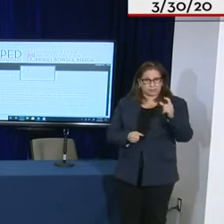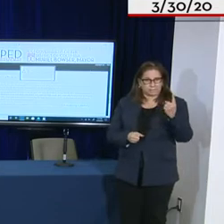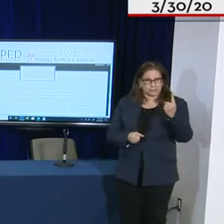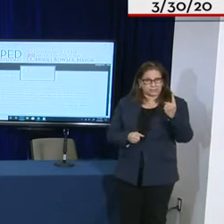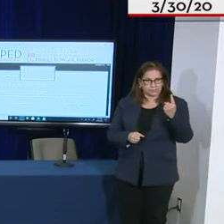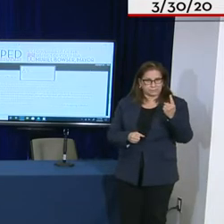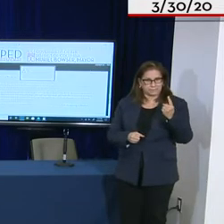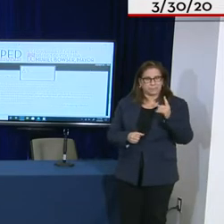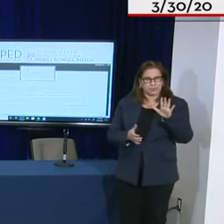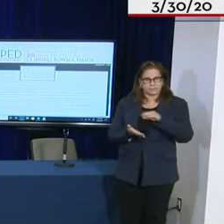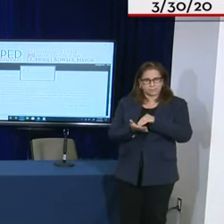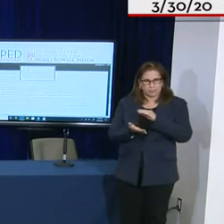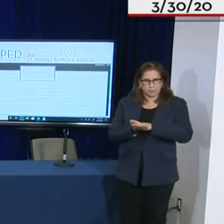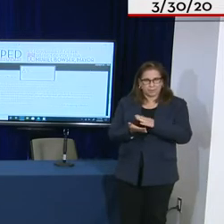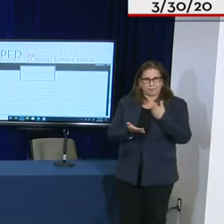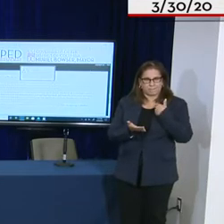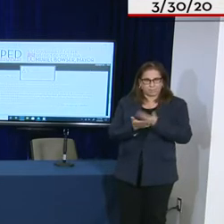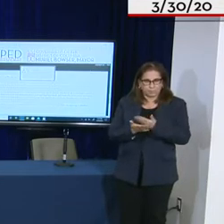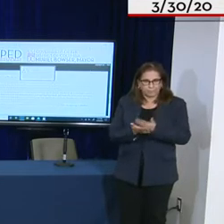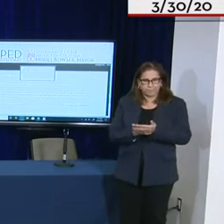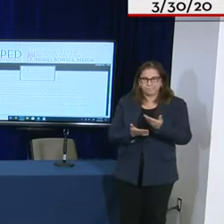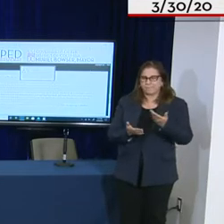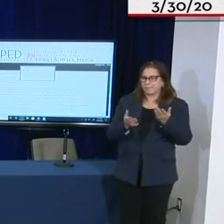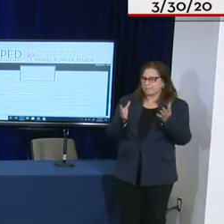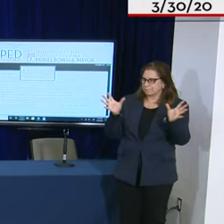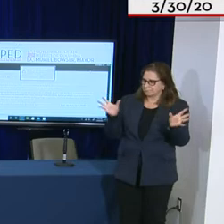per the application.